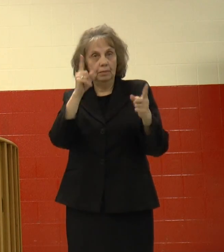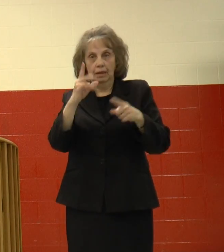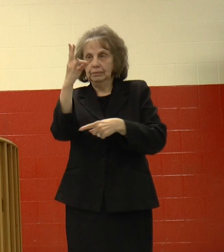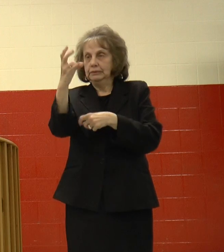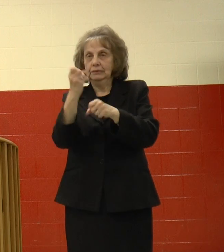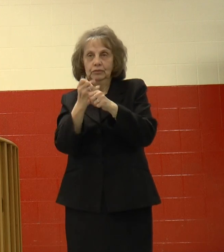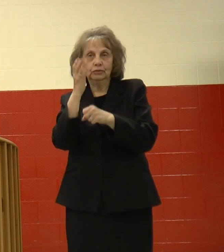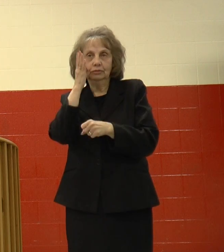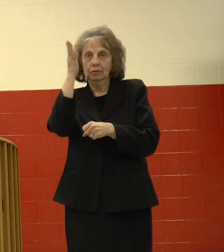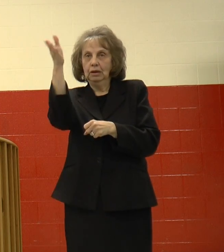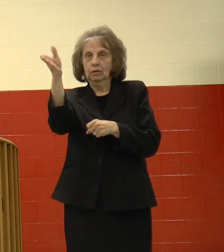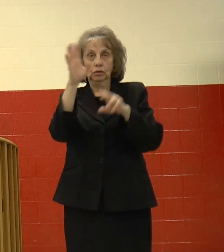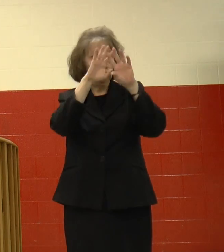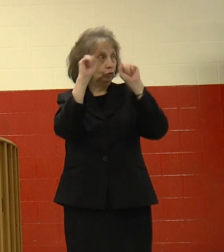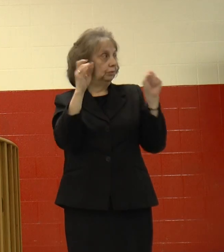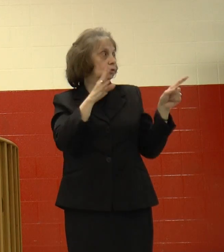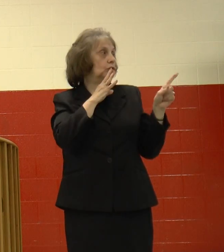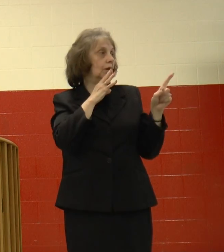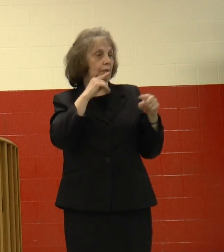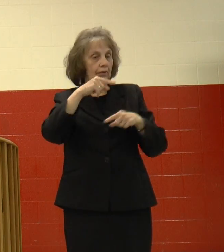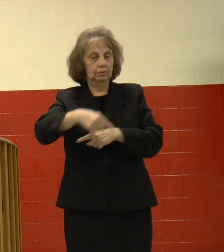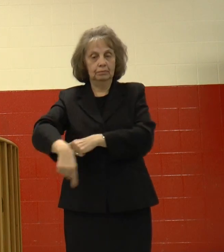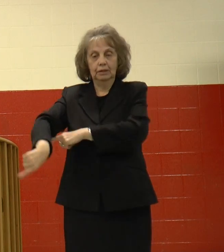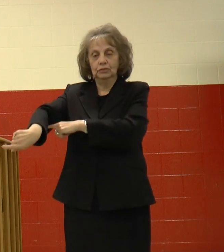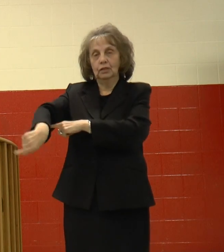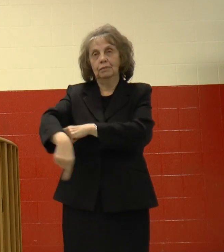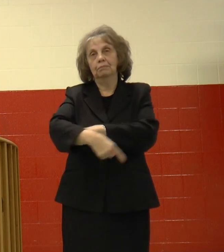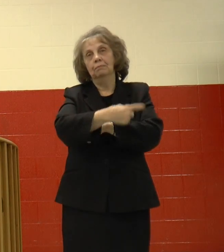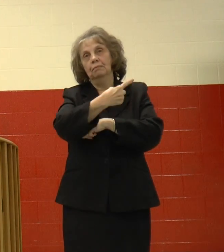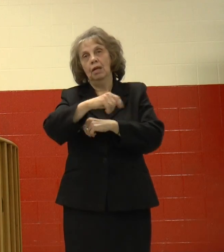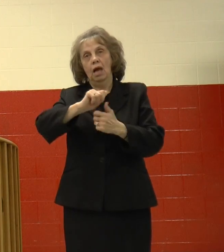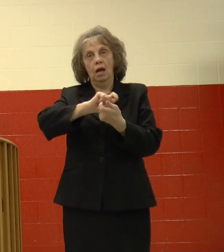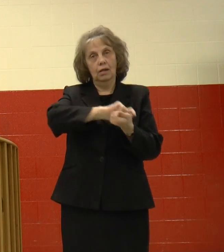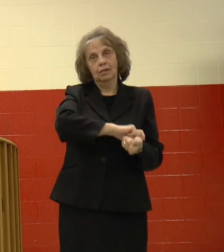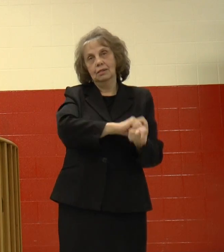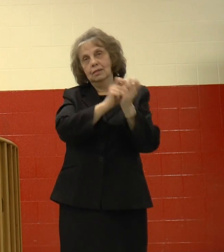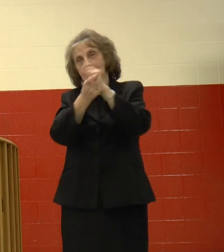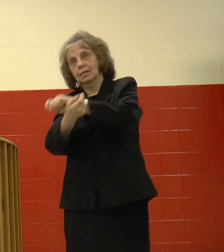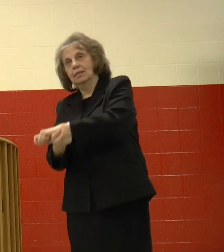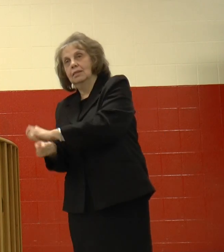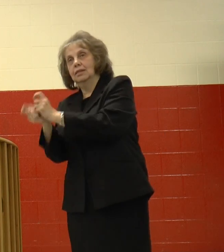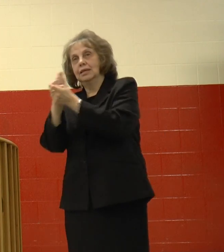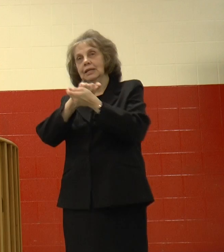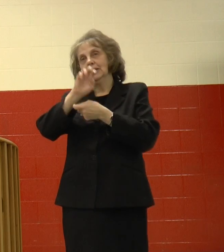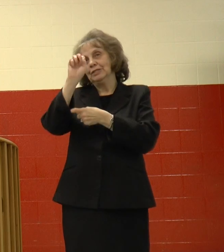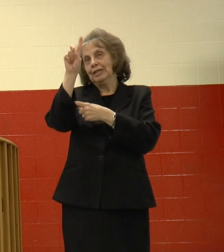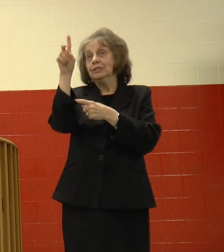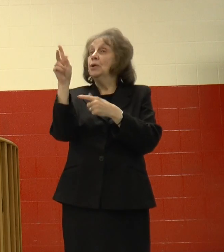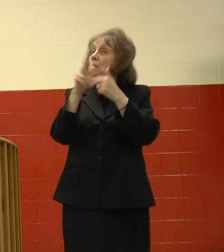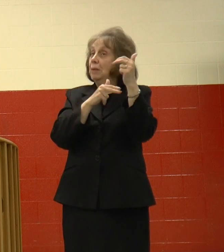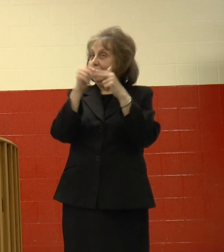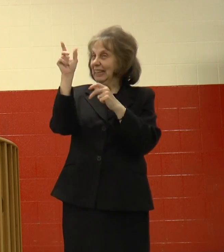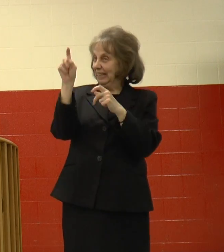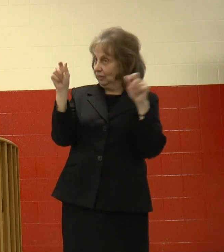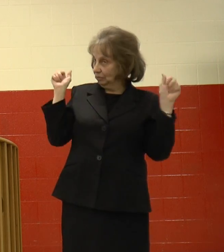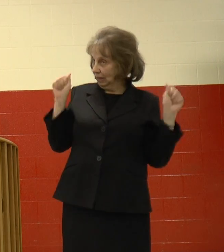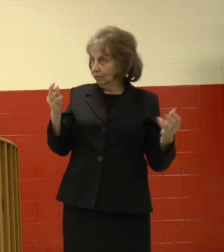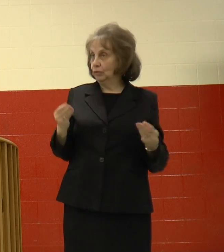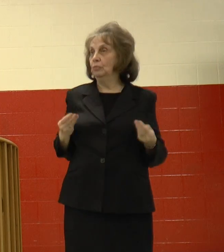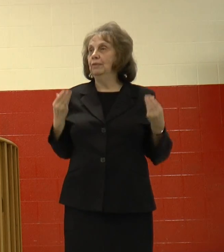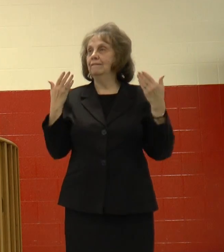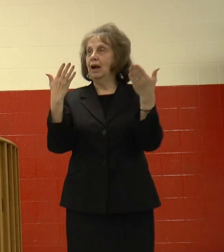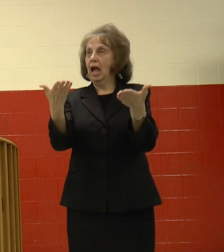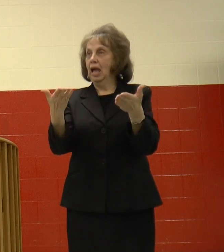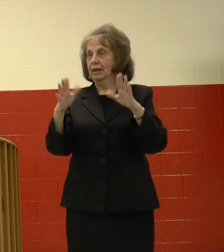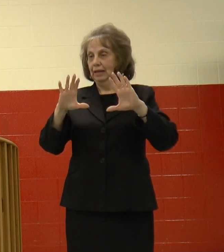now. The superintendent talks about how the pendulum swings back and forth in terms of educational reform. So our buildings need to be able to provide enclosed